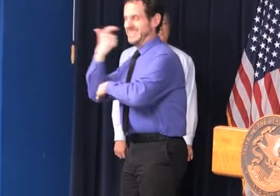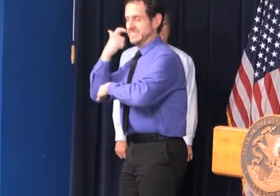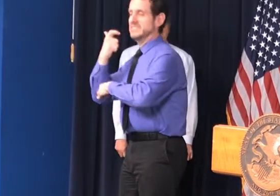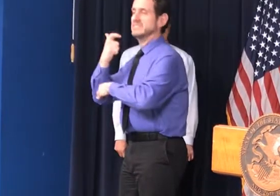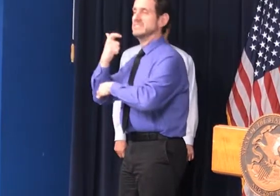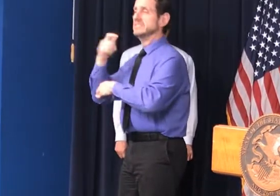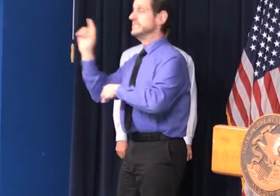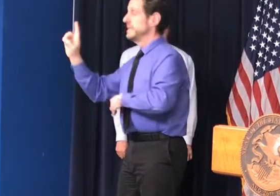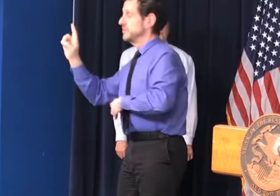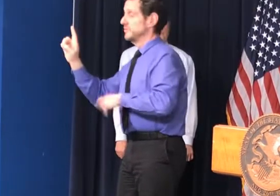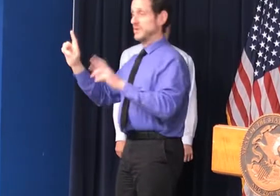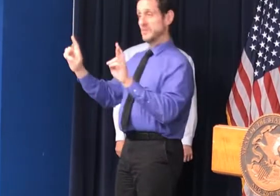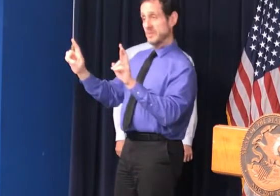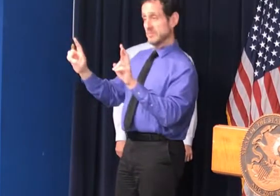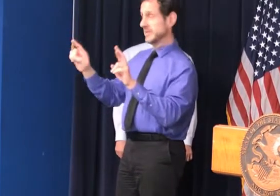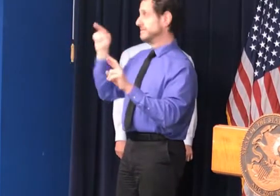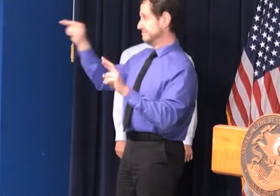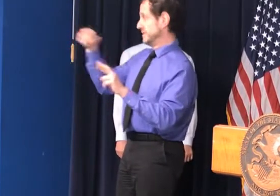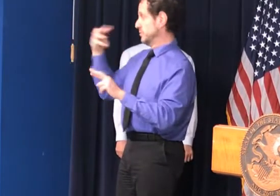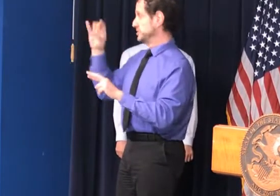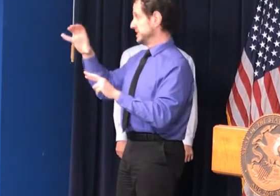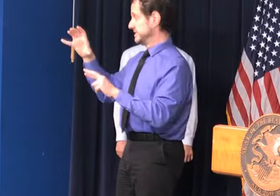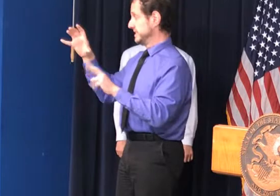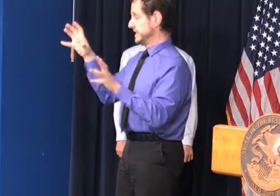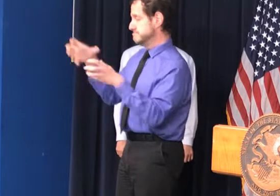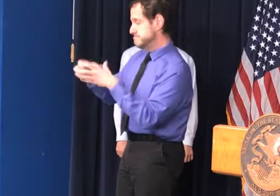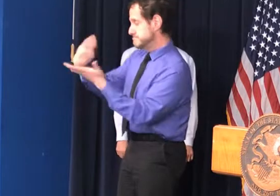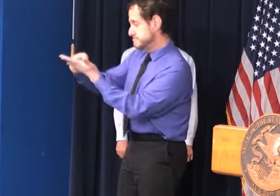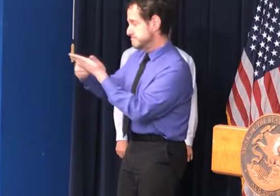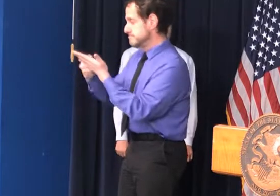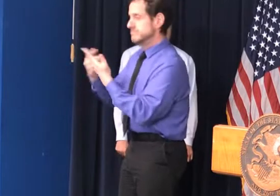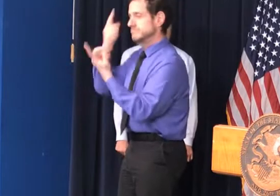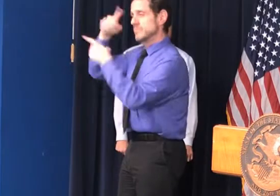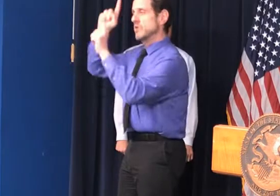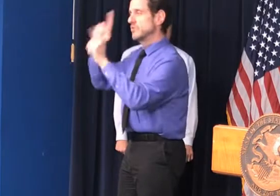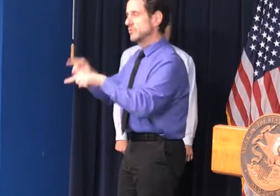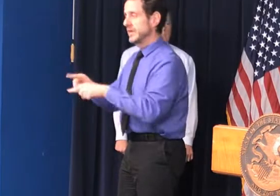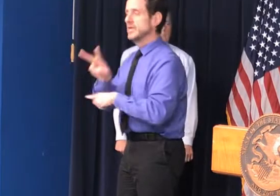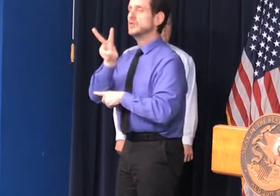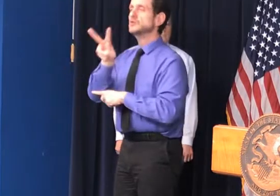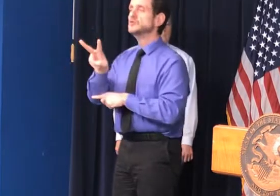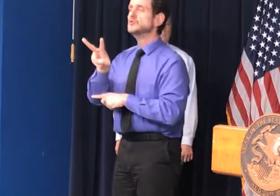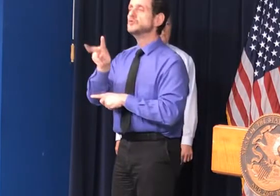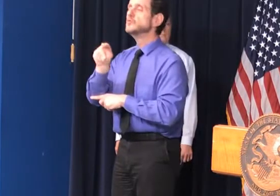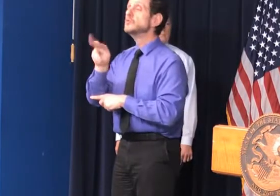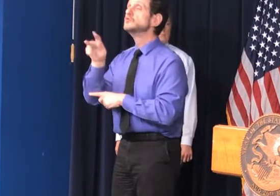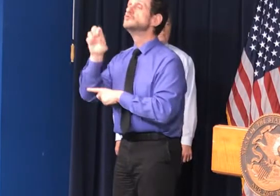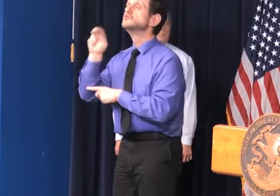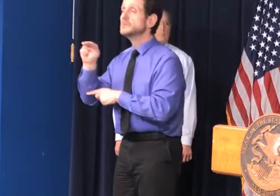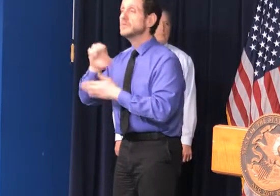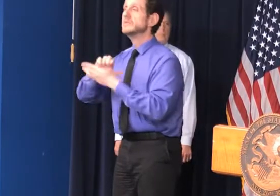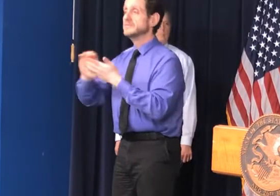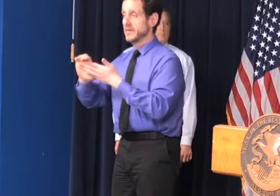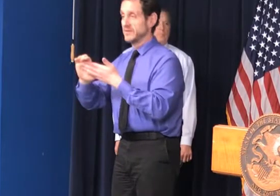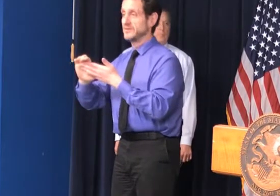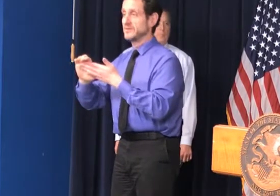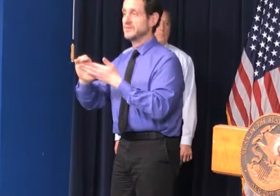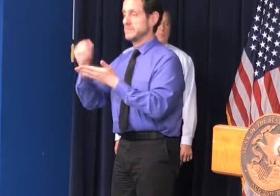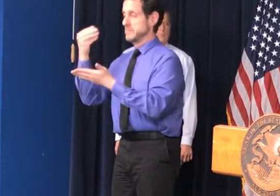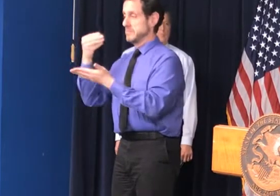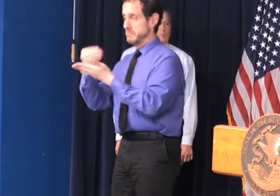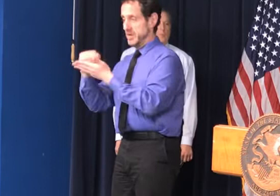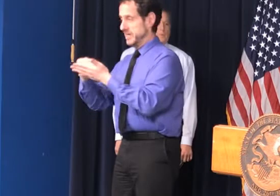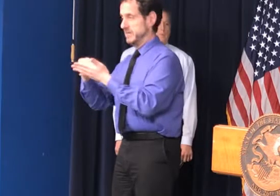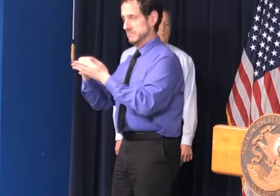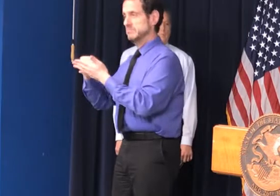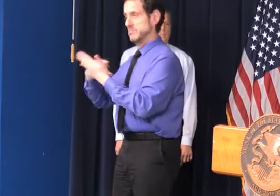Republicans, working together in Washington, struck a deal on a $2 trillion rescue package with the Senate set to